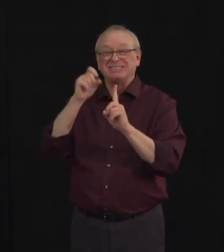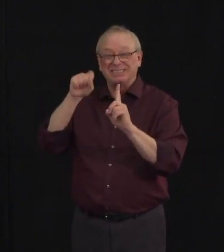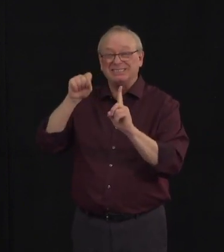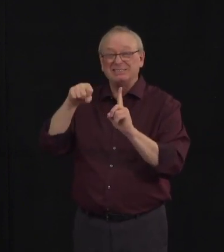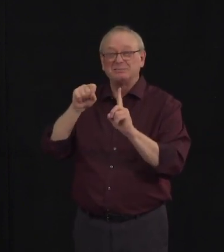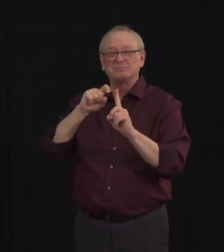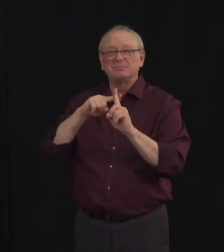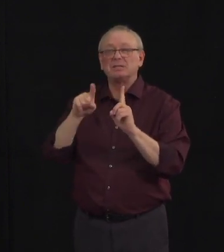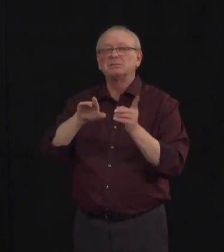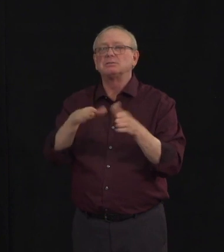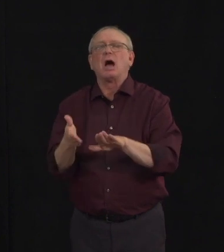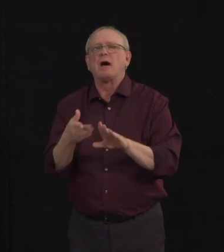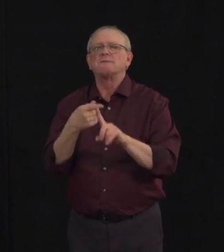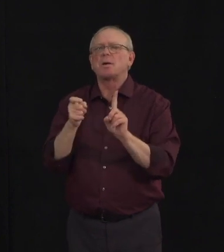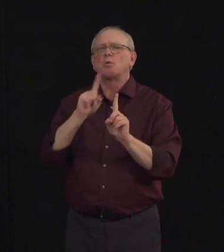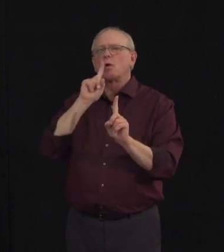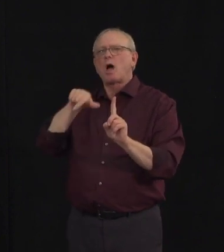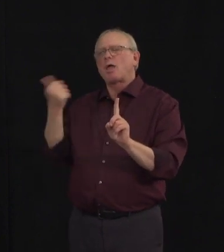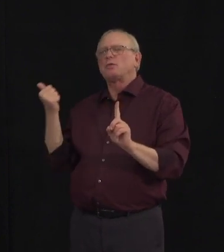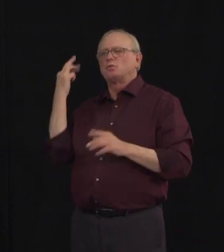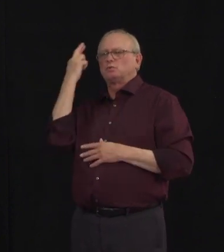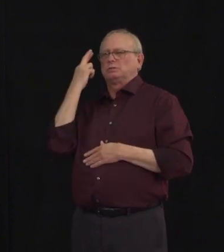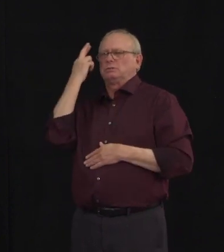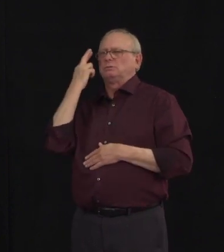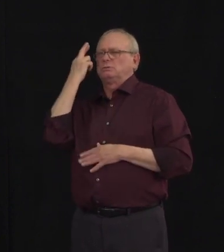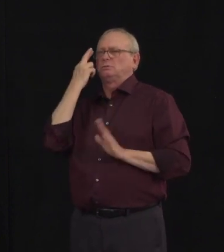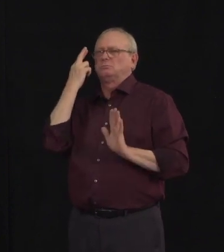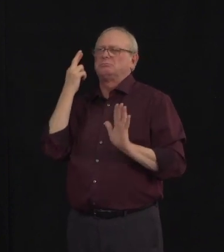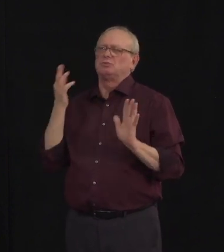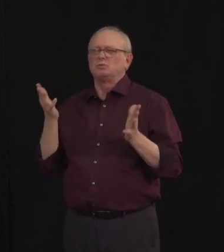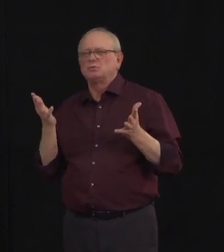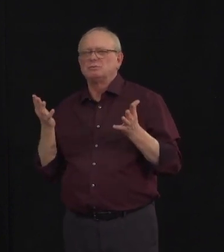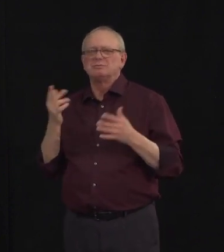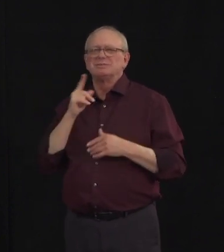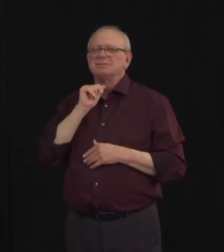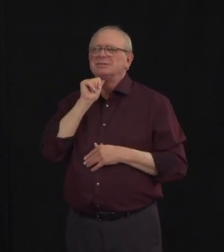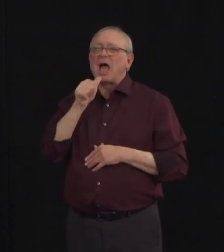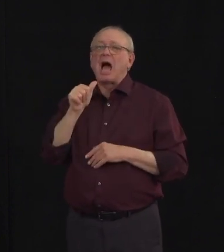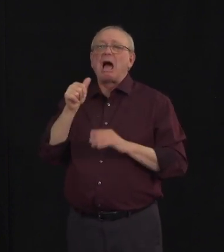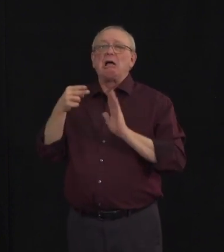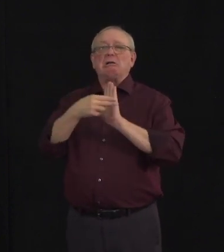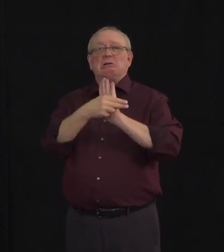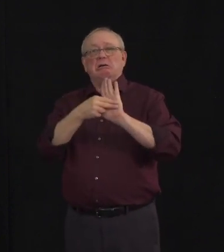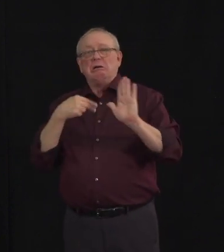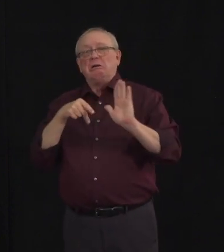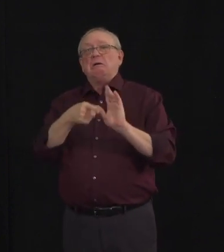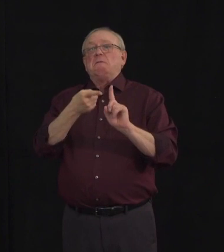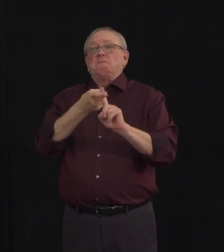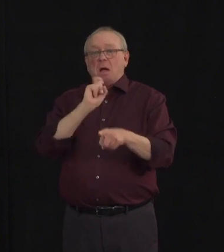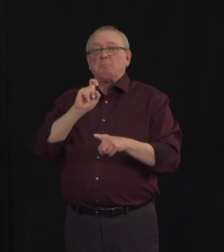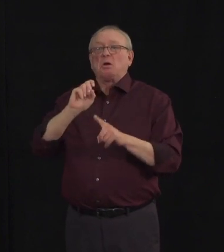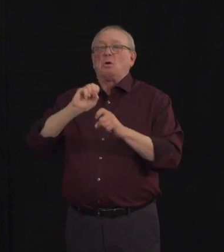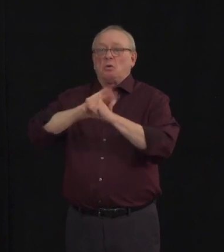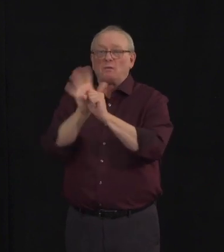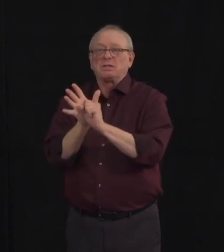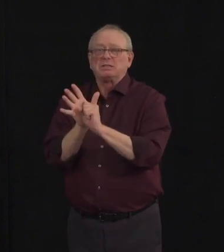of death was something else. And so it's possible that was the reason for the